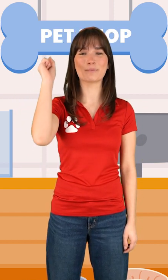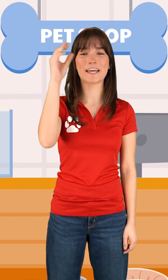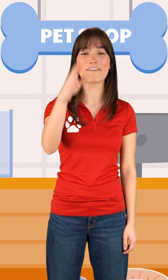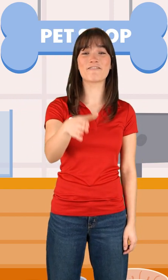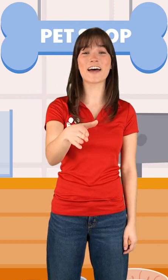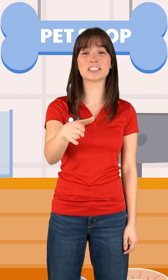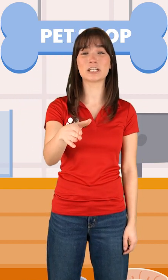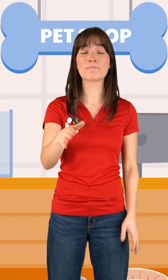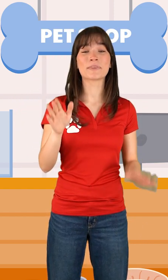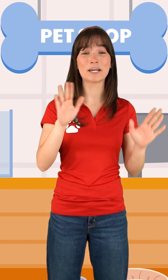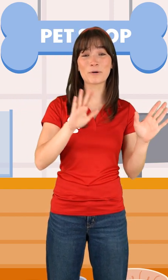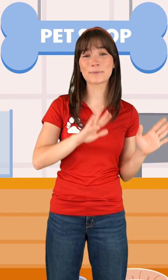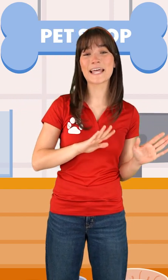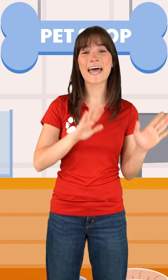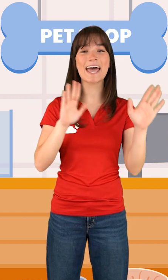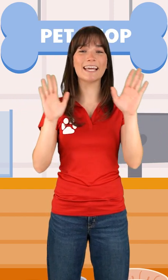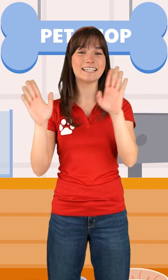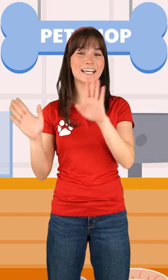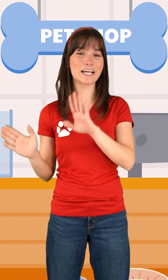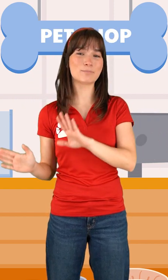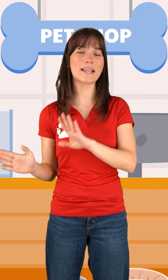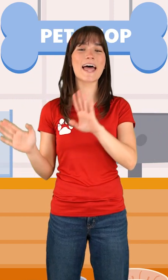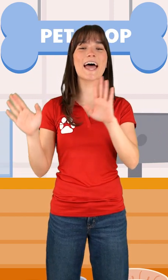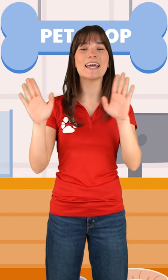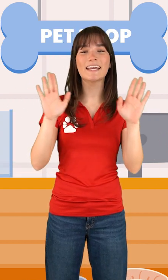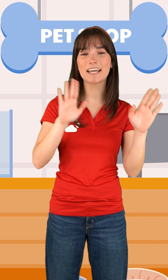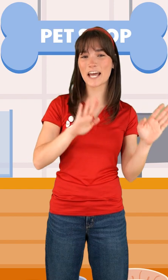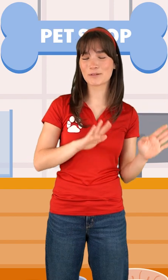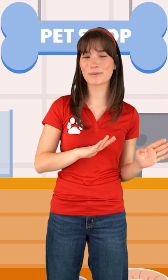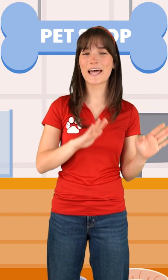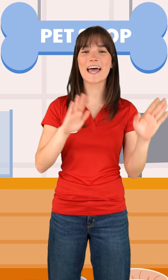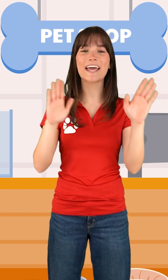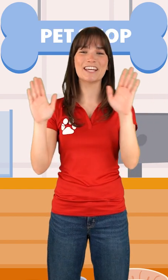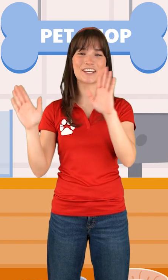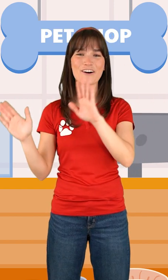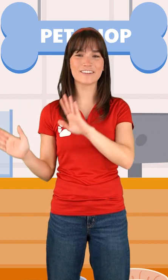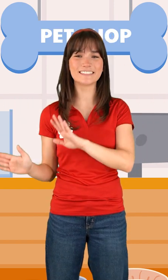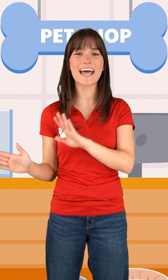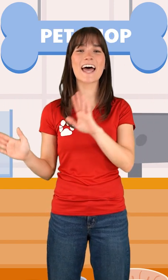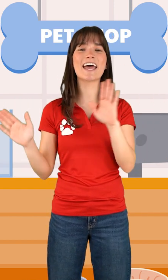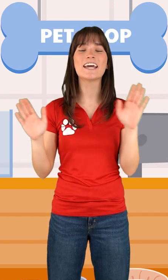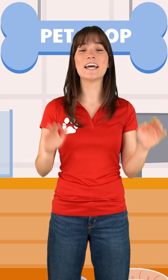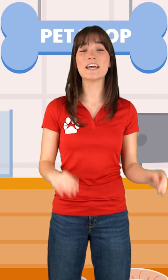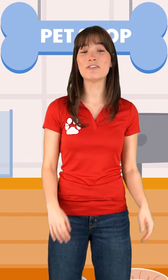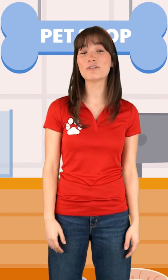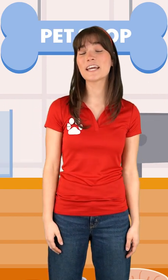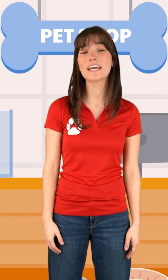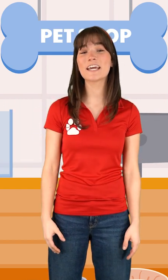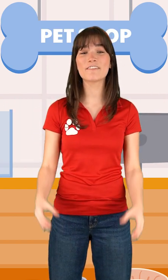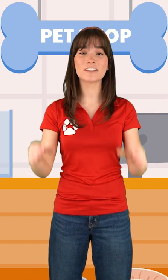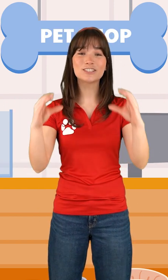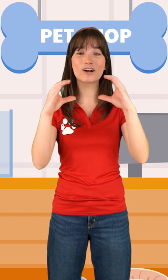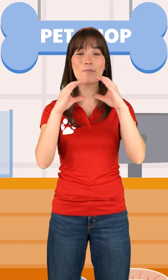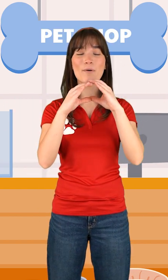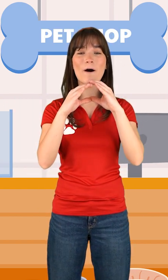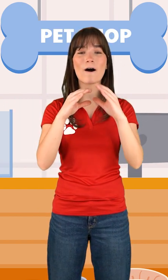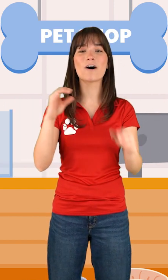play fetch. He'll play and play and play all day. If you give a dog a ball,